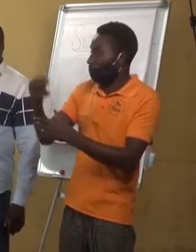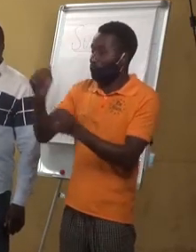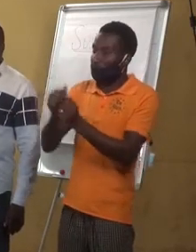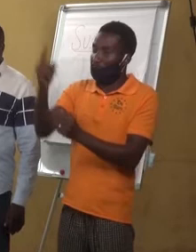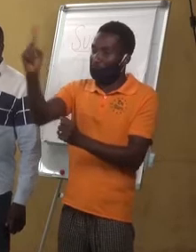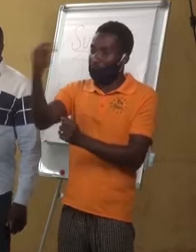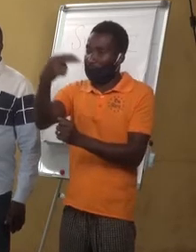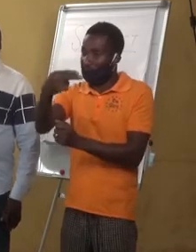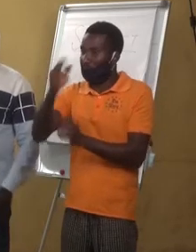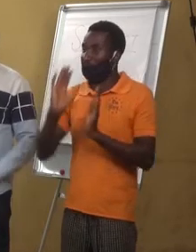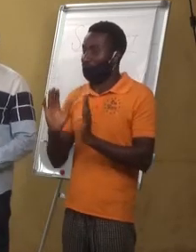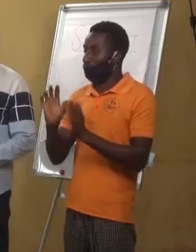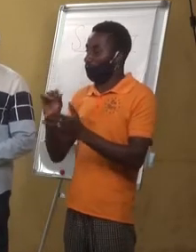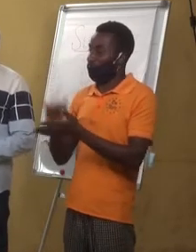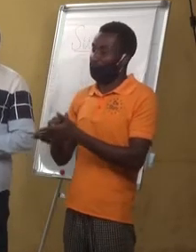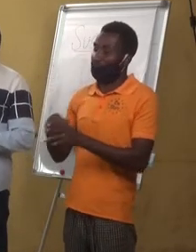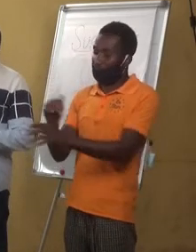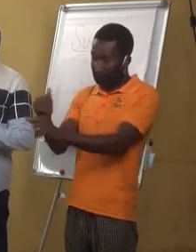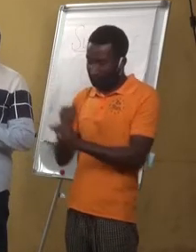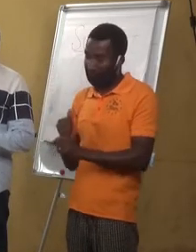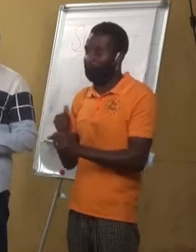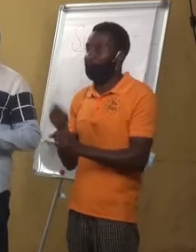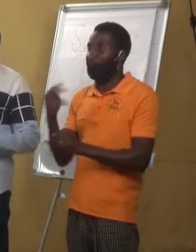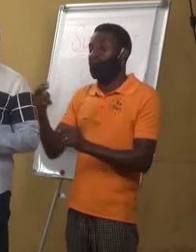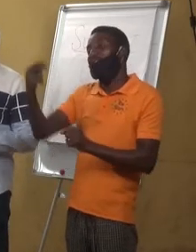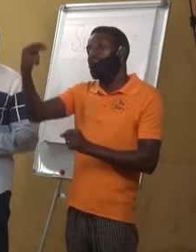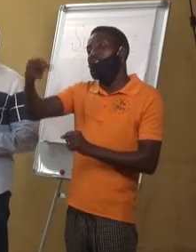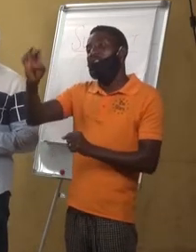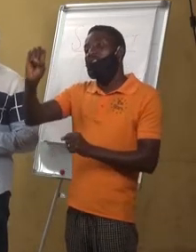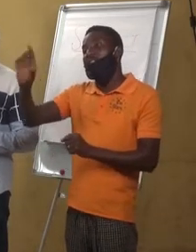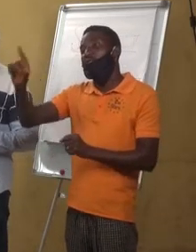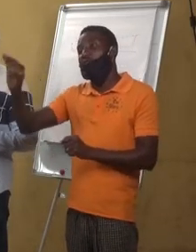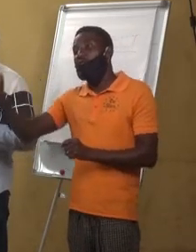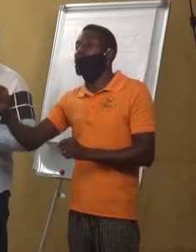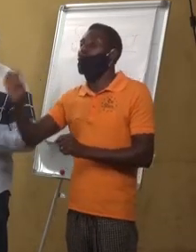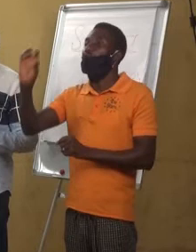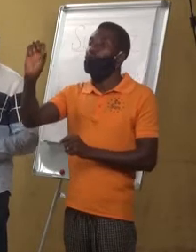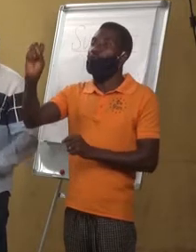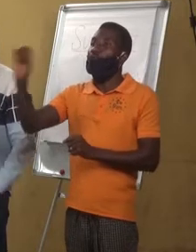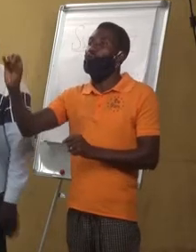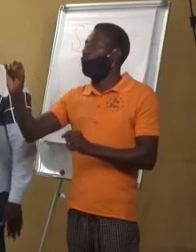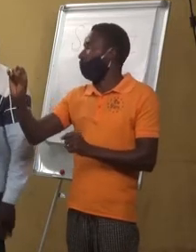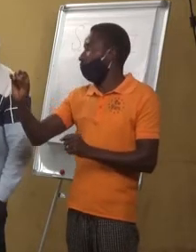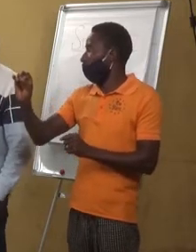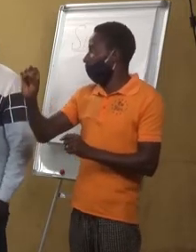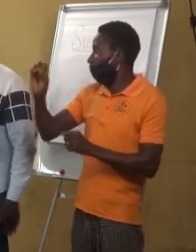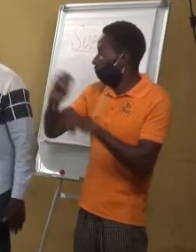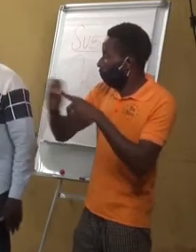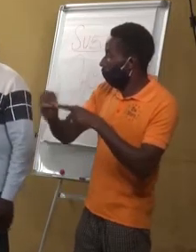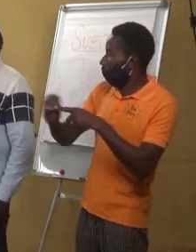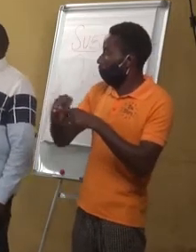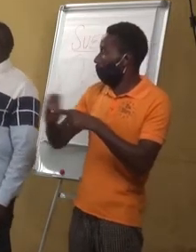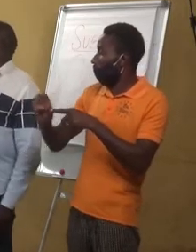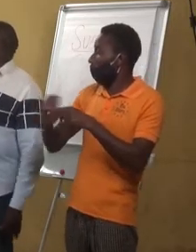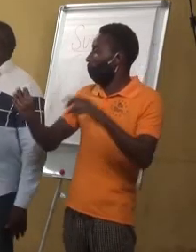one valence electron so that they can obtain the helium pseudostructure electronic configuration, thereby giving